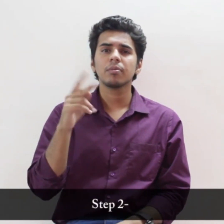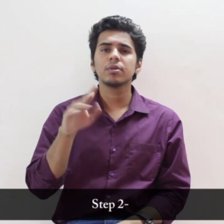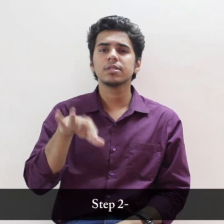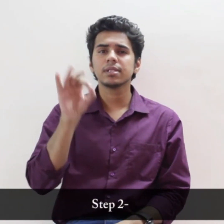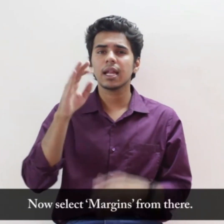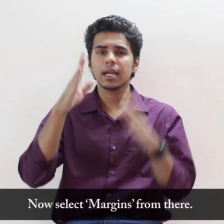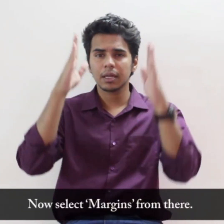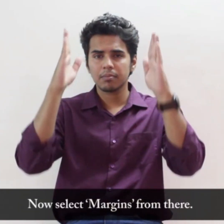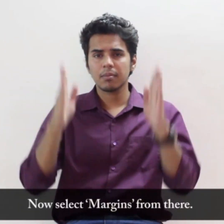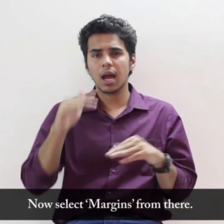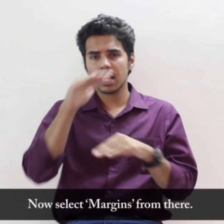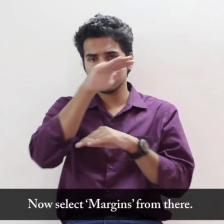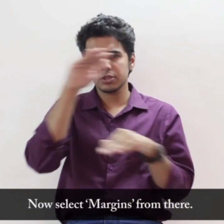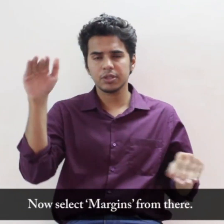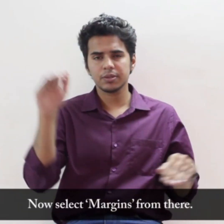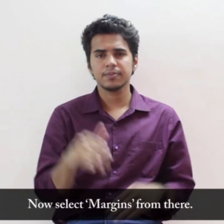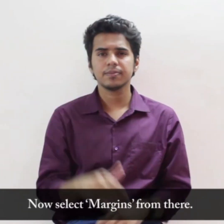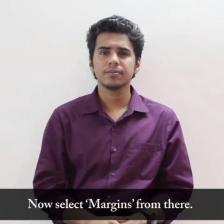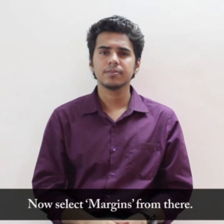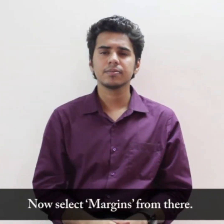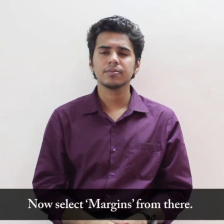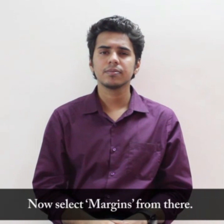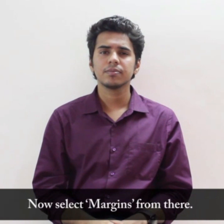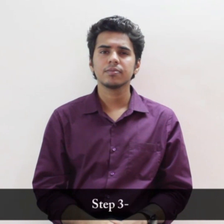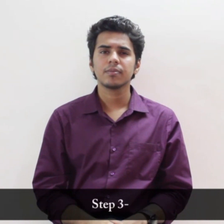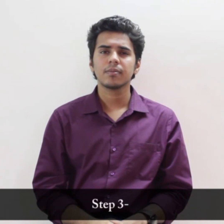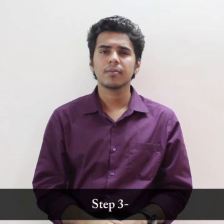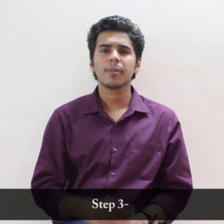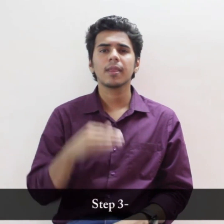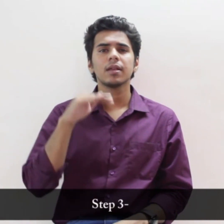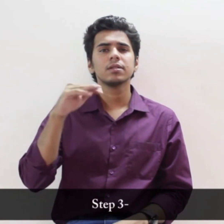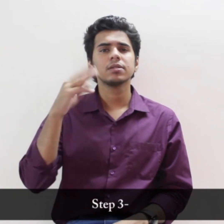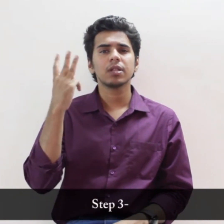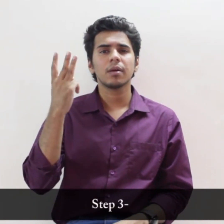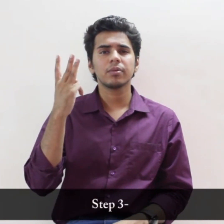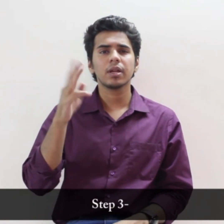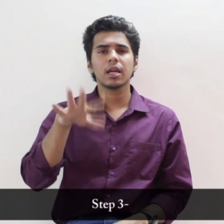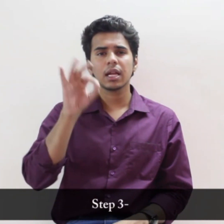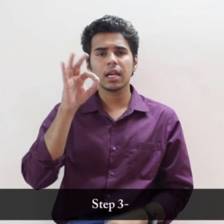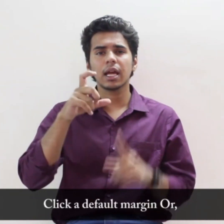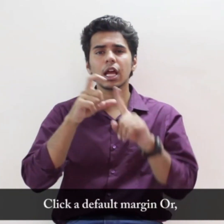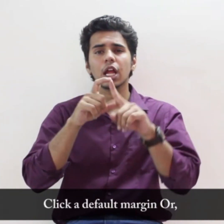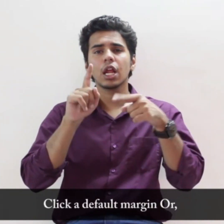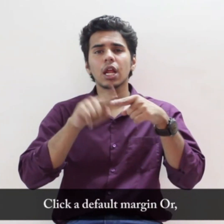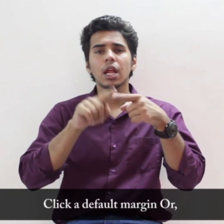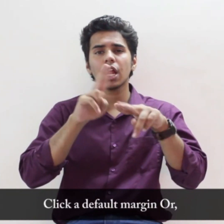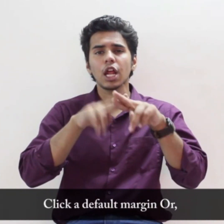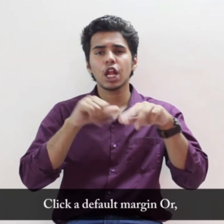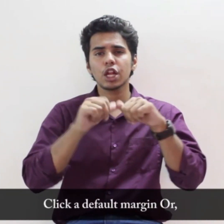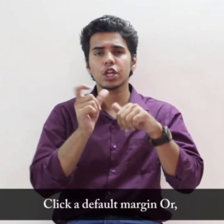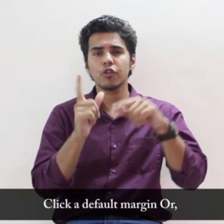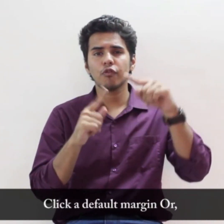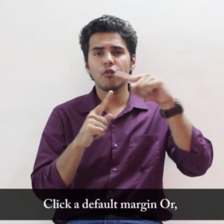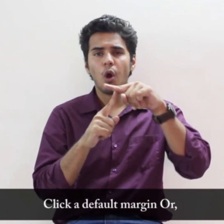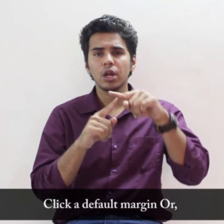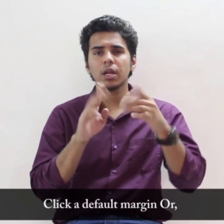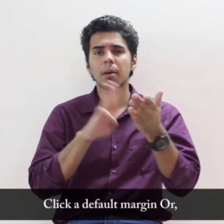Step 2. Now select Margins from there. Step 3. Click a default margin